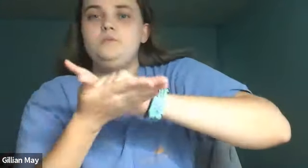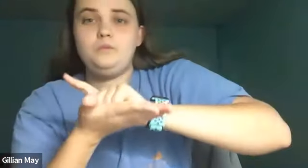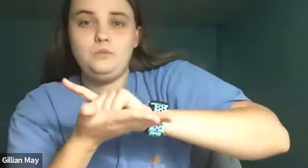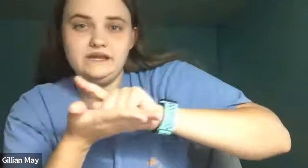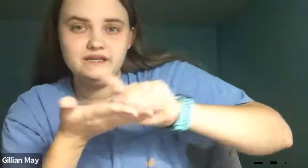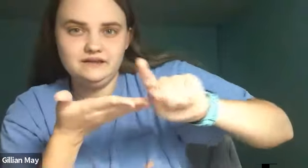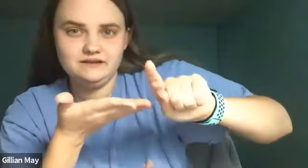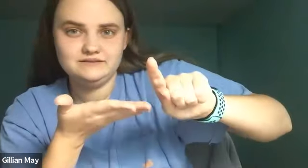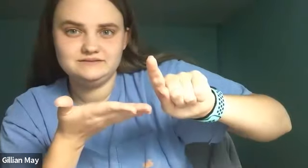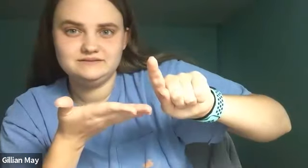Week.